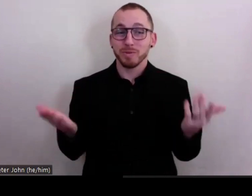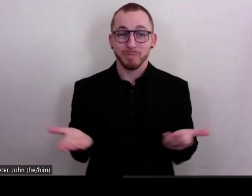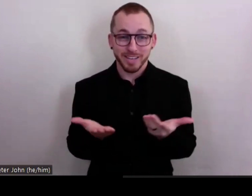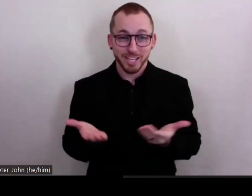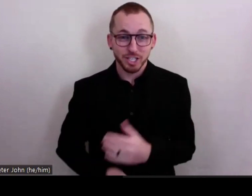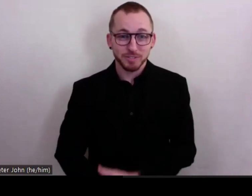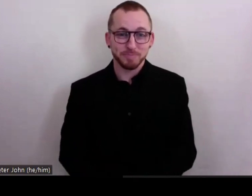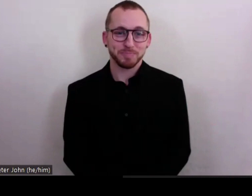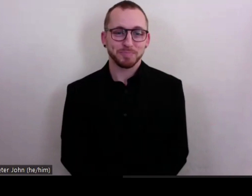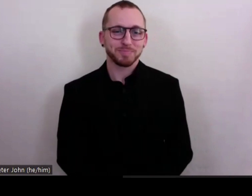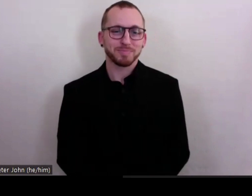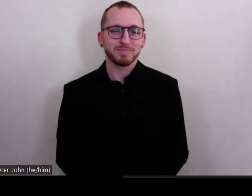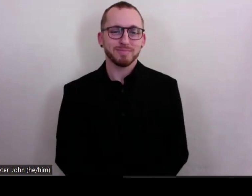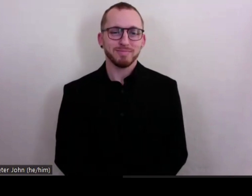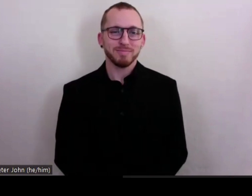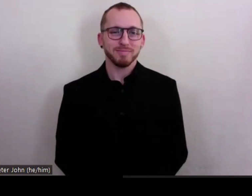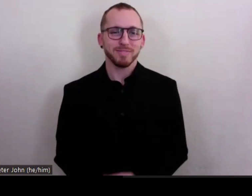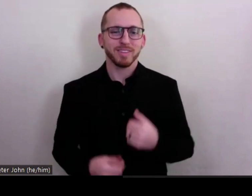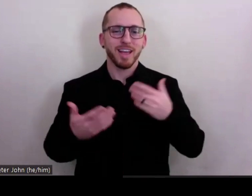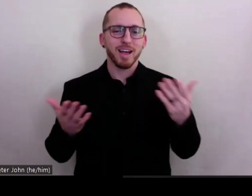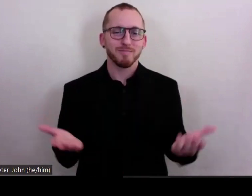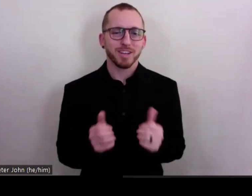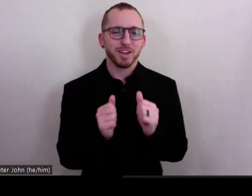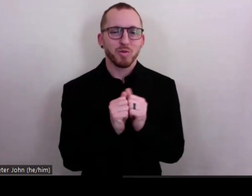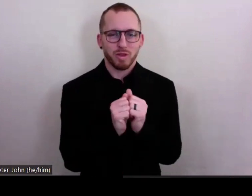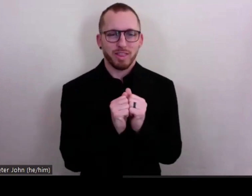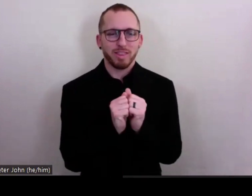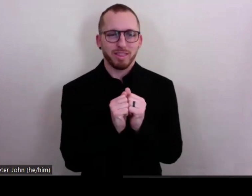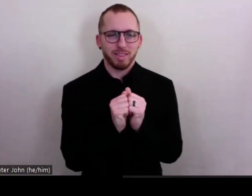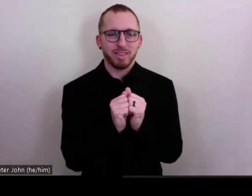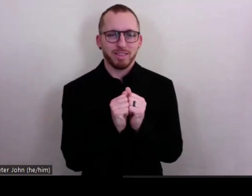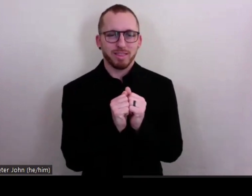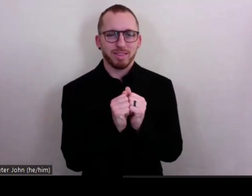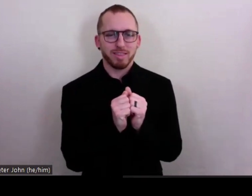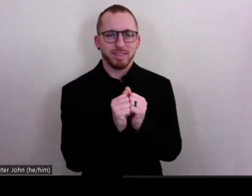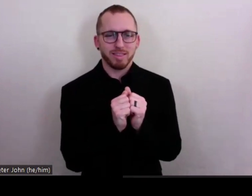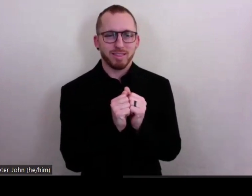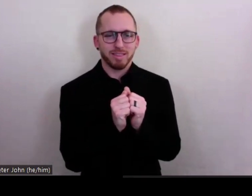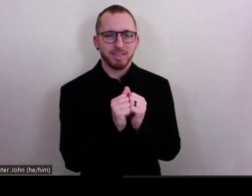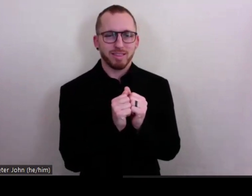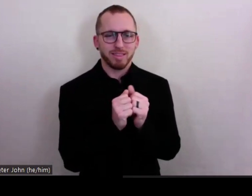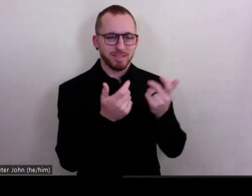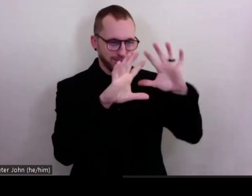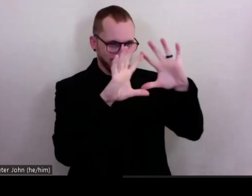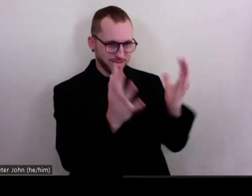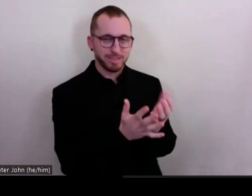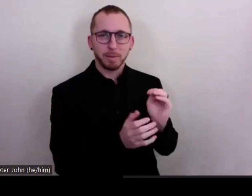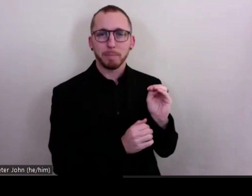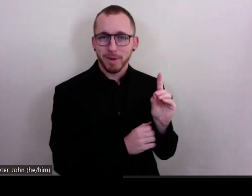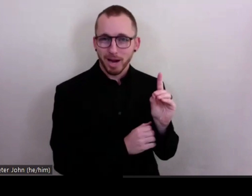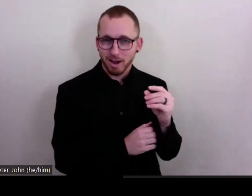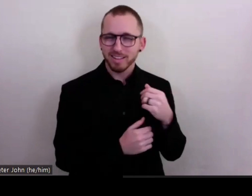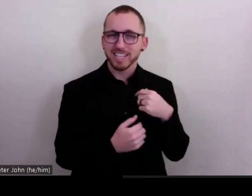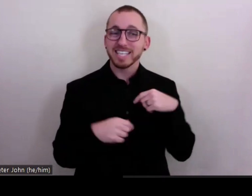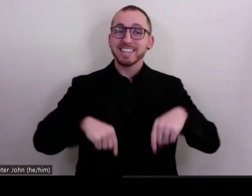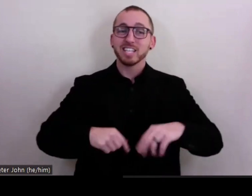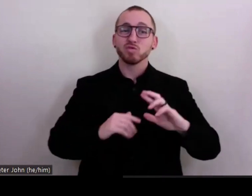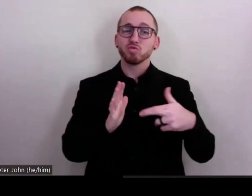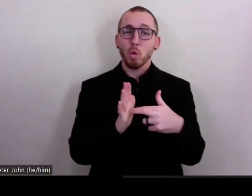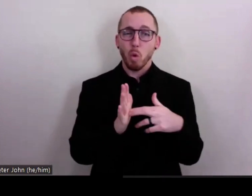I am here with Honor of Maryland, and I am just still very new in the role. It's been about a year or a